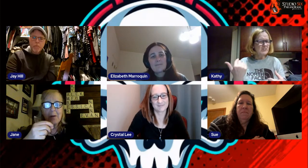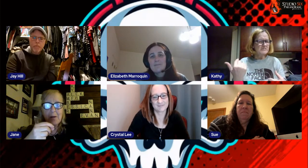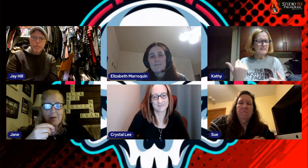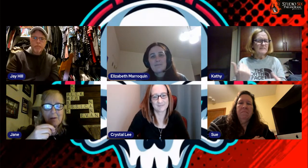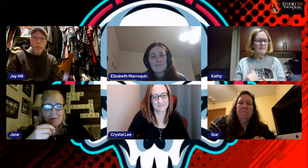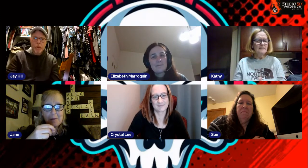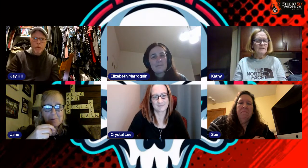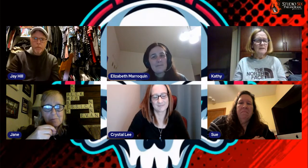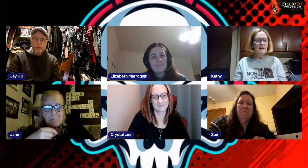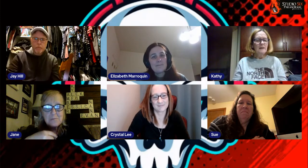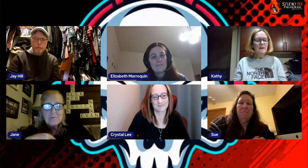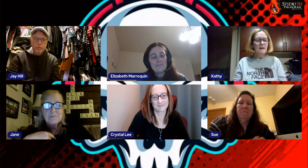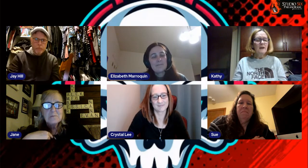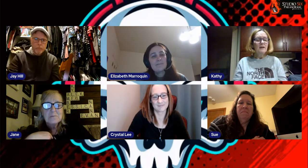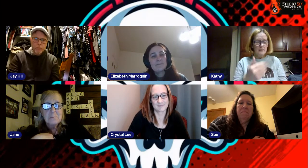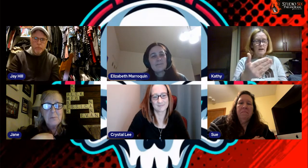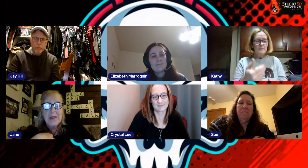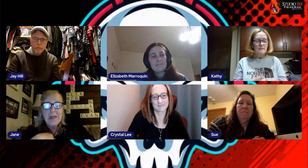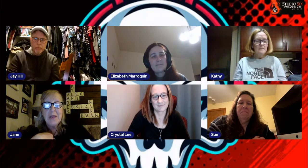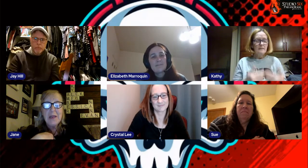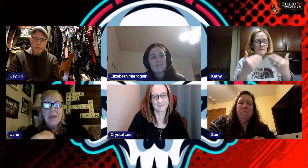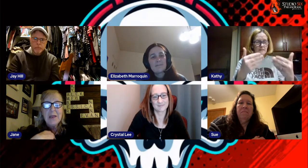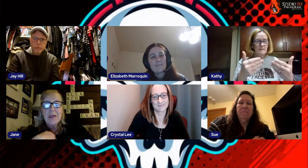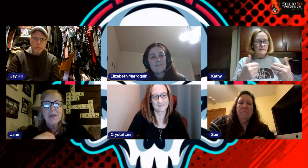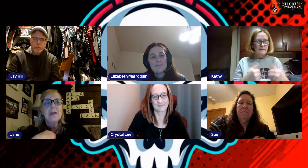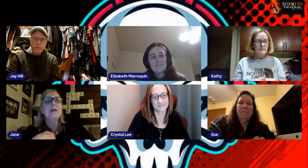She's heard it.